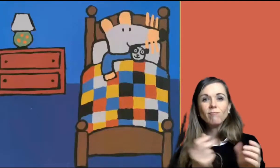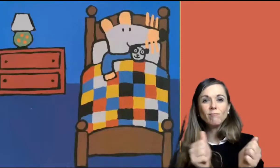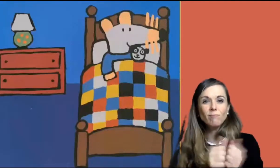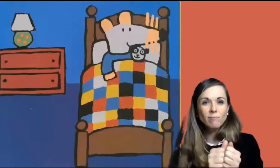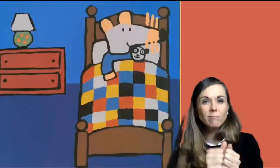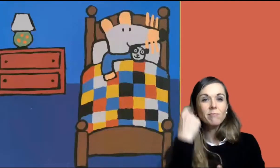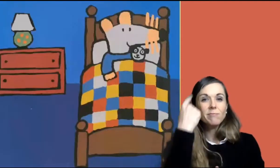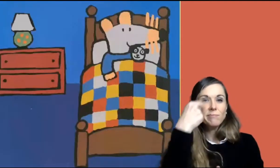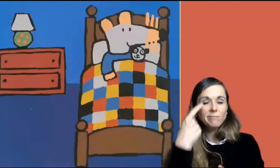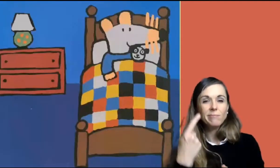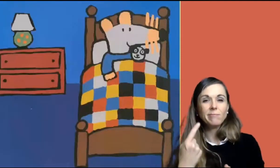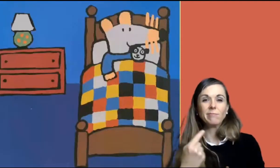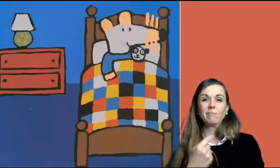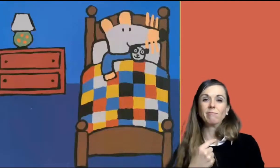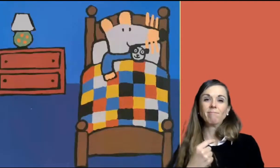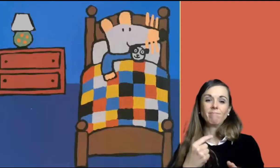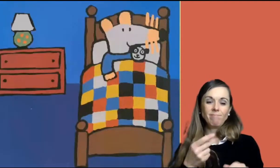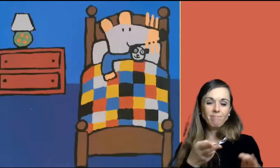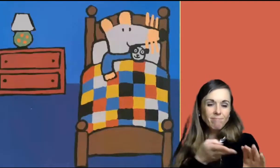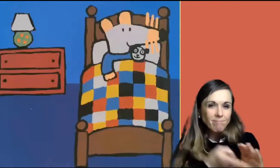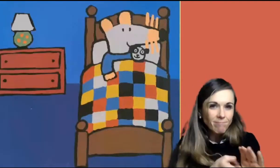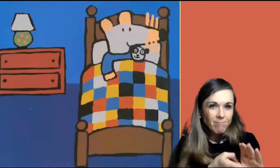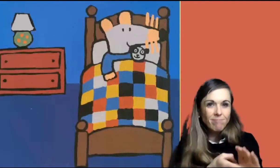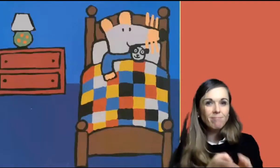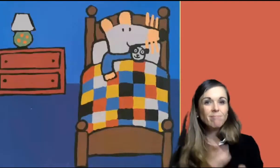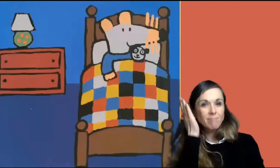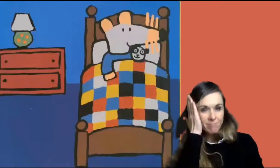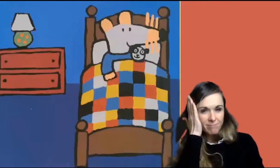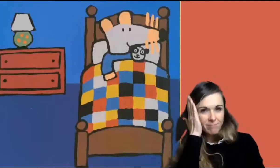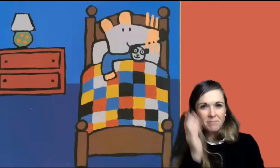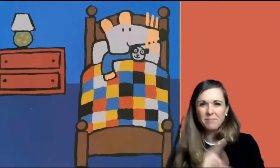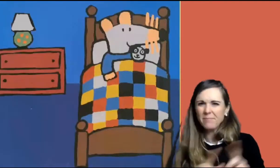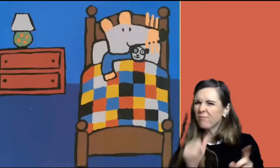Gets into bed with Panda,